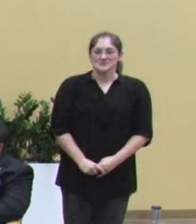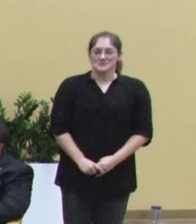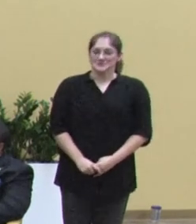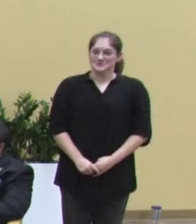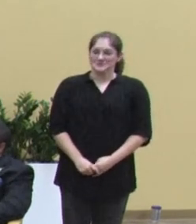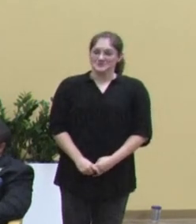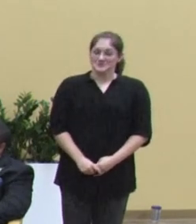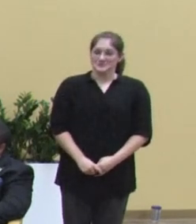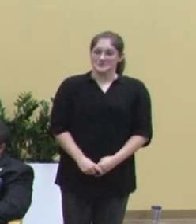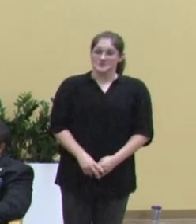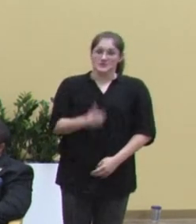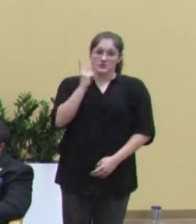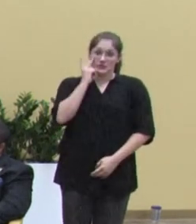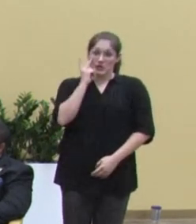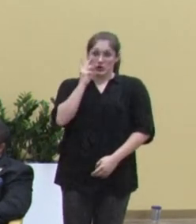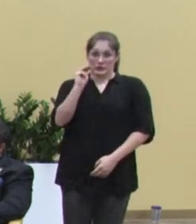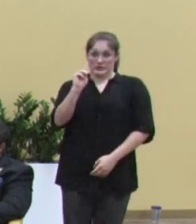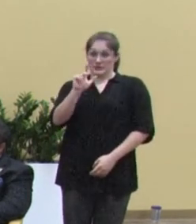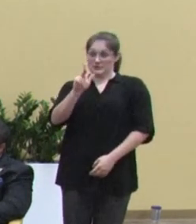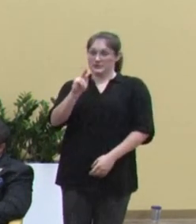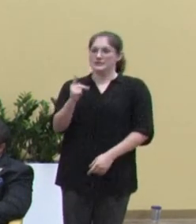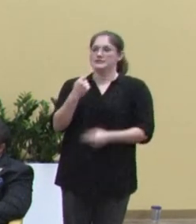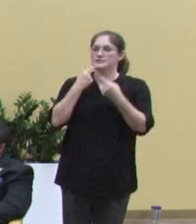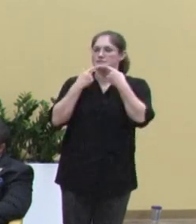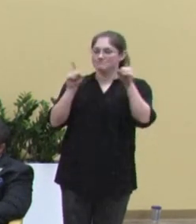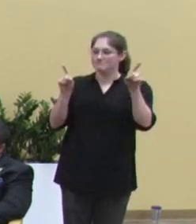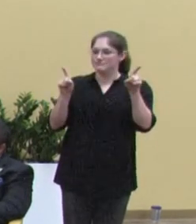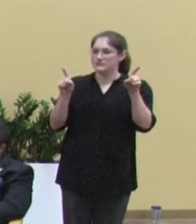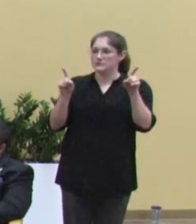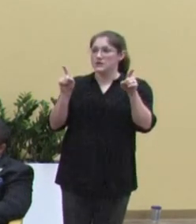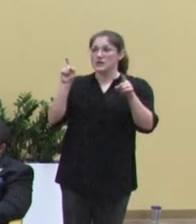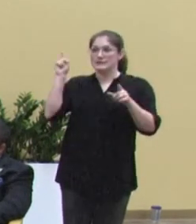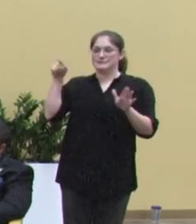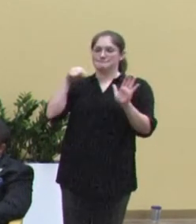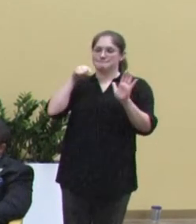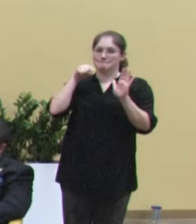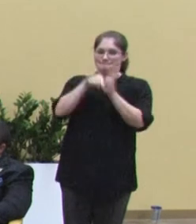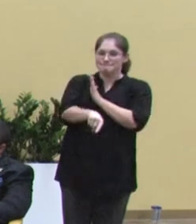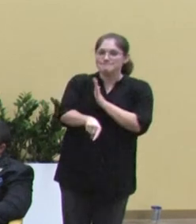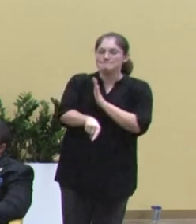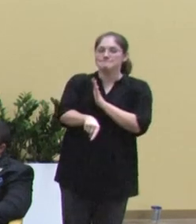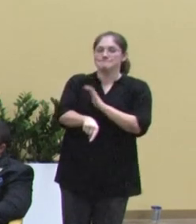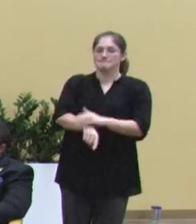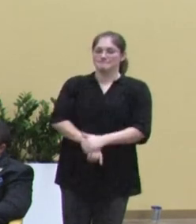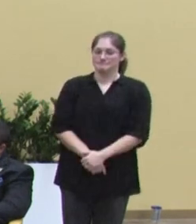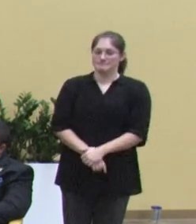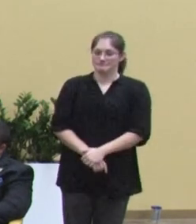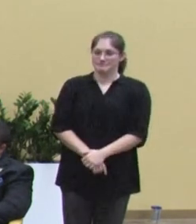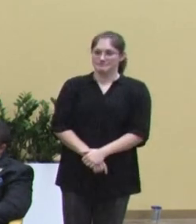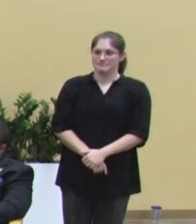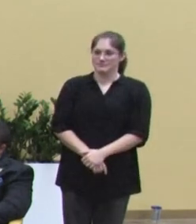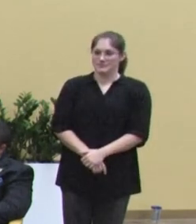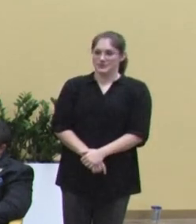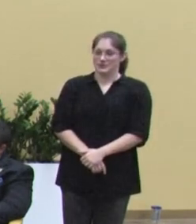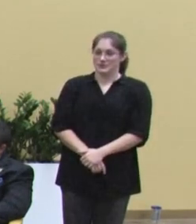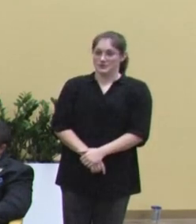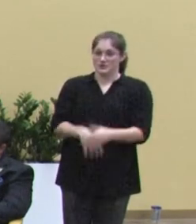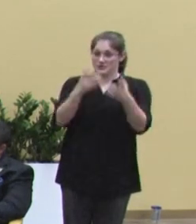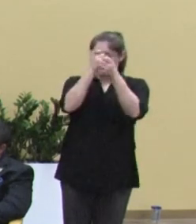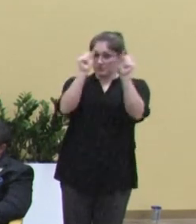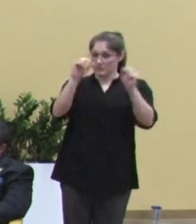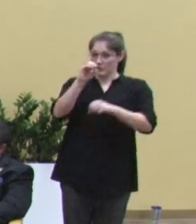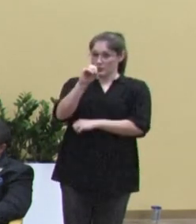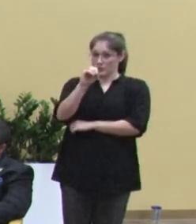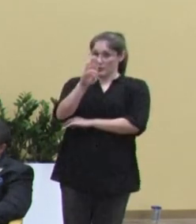You saw what Martin King said. They got him killed. Yes. President Obama is still